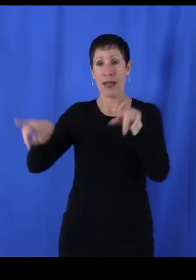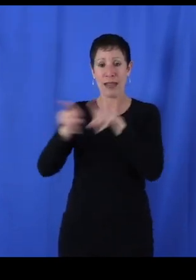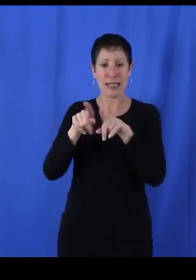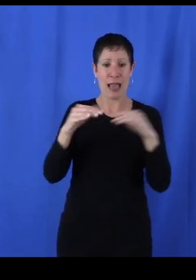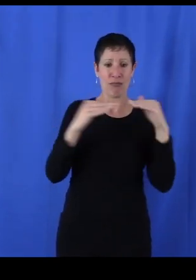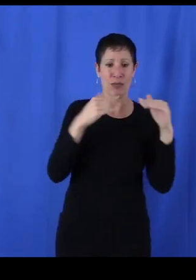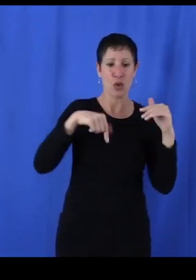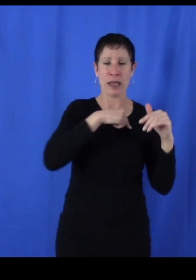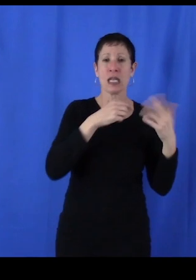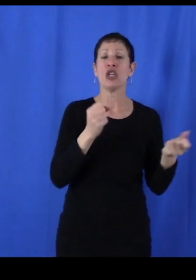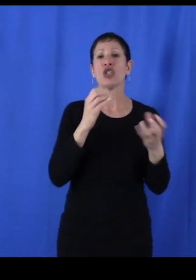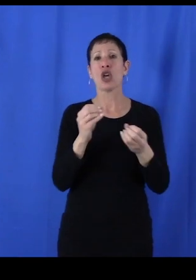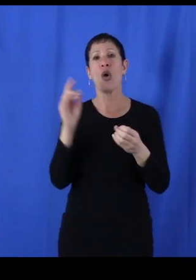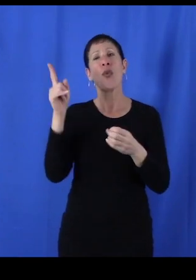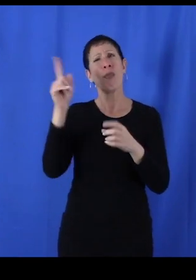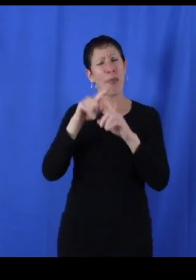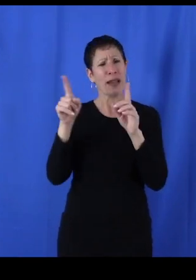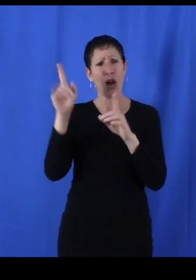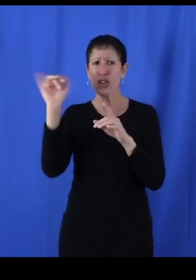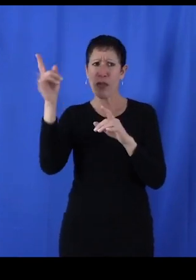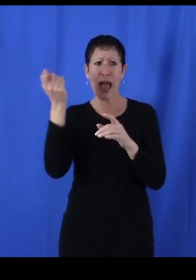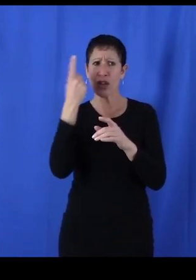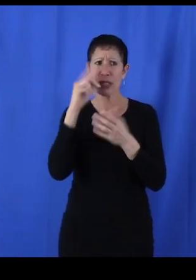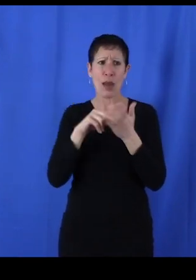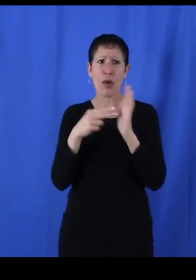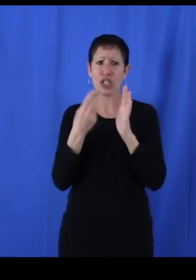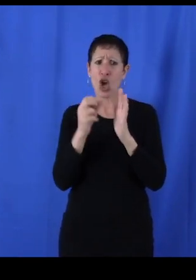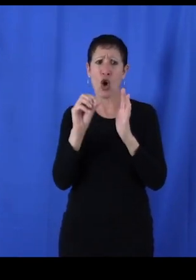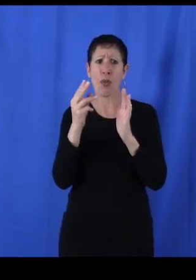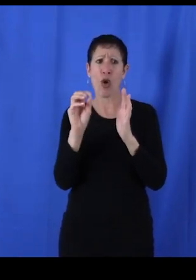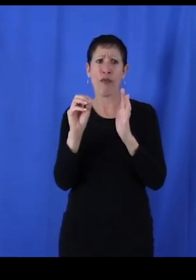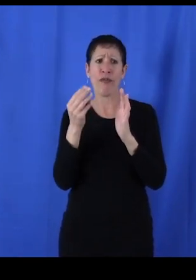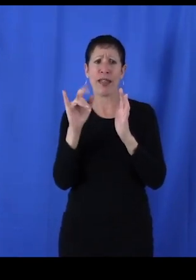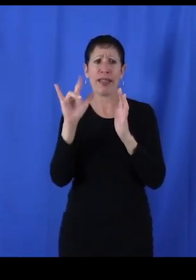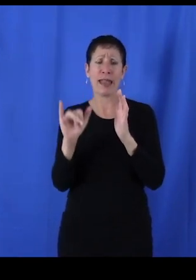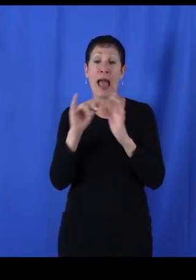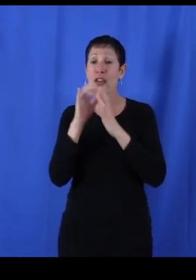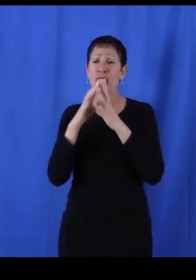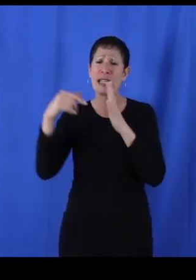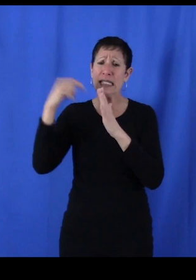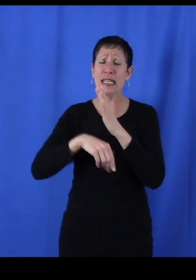an understanding of homophily as well, and there's a deep sort of racism in a lot of European